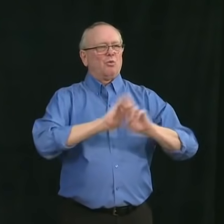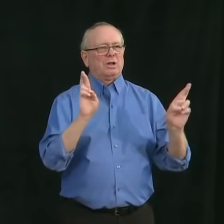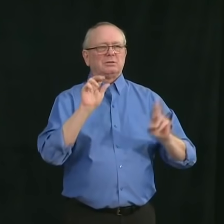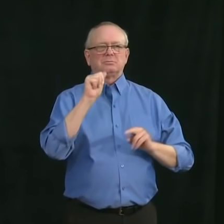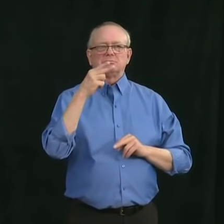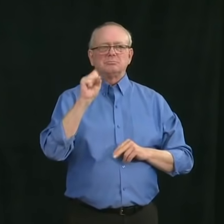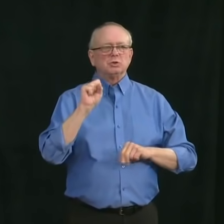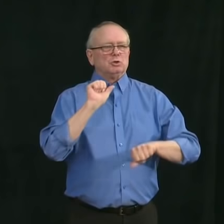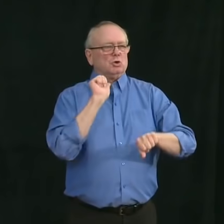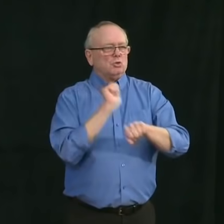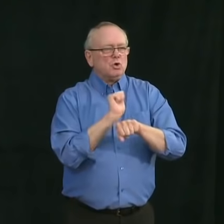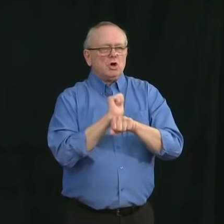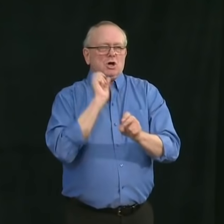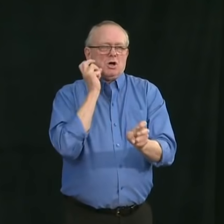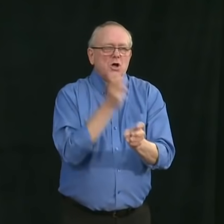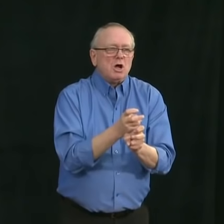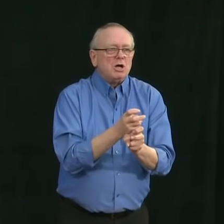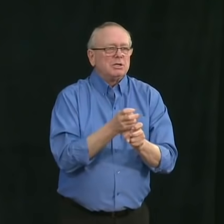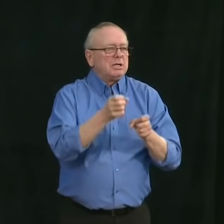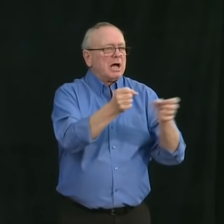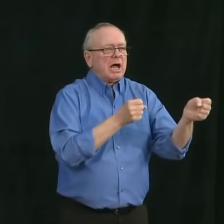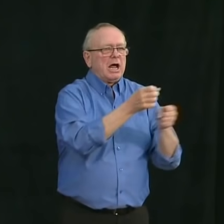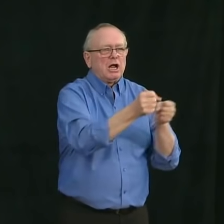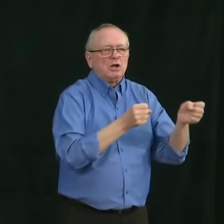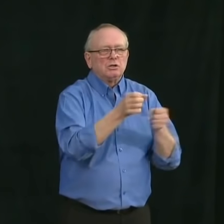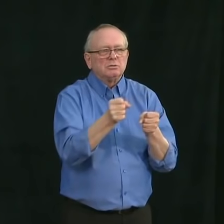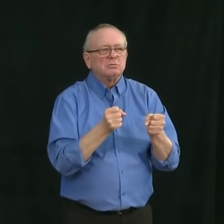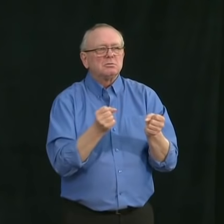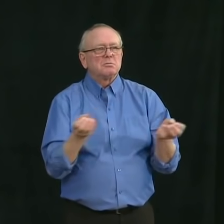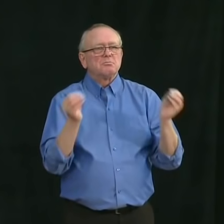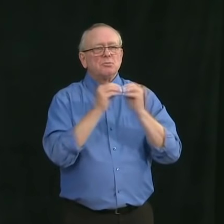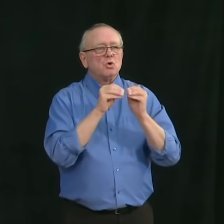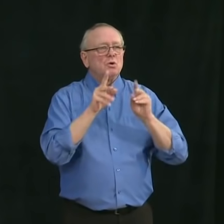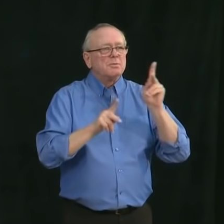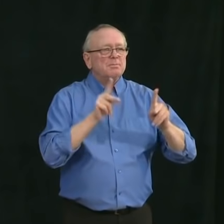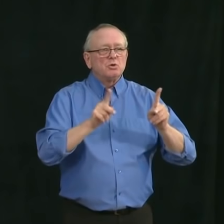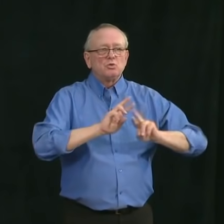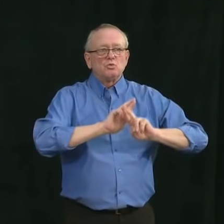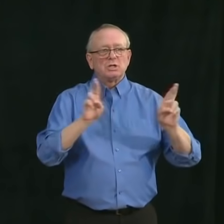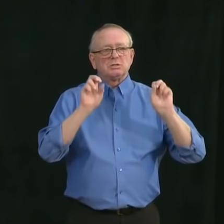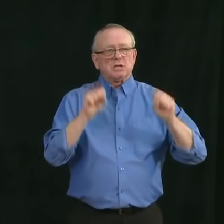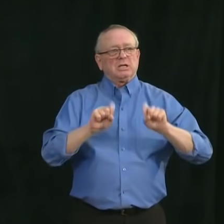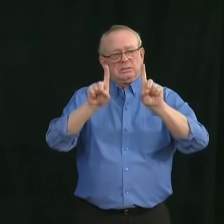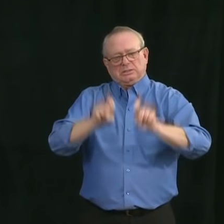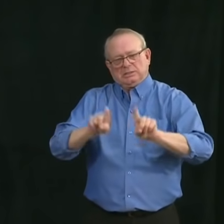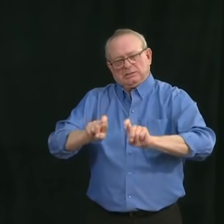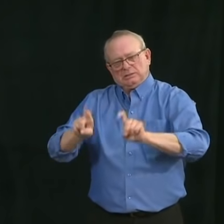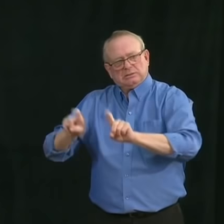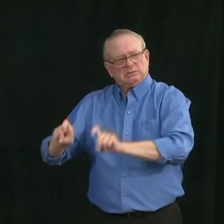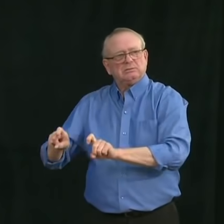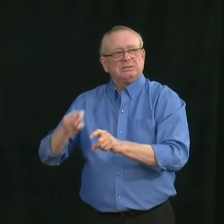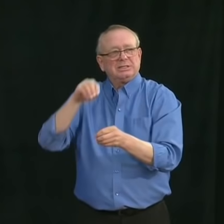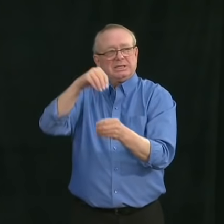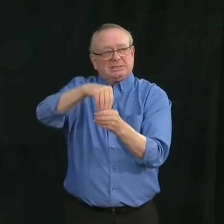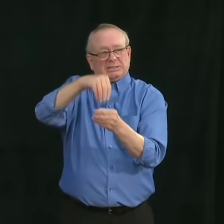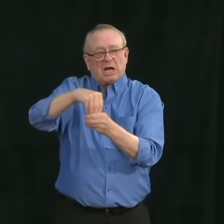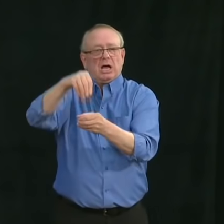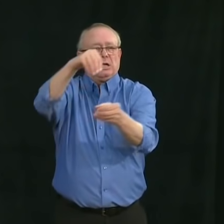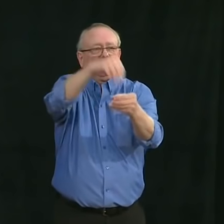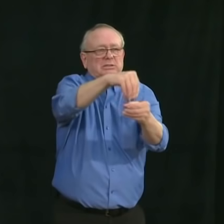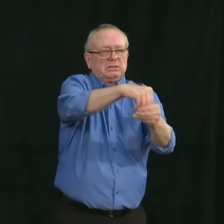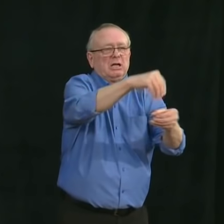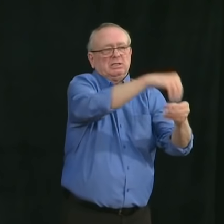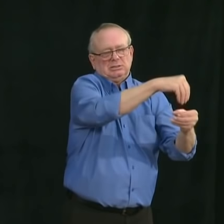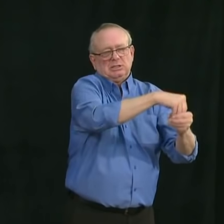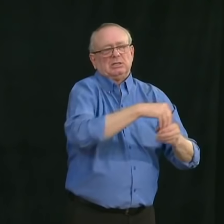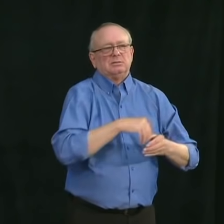hard to bring in additional teams to make testing available in these sites. It is also a concern that over the weekend,